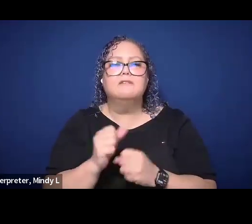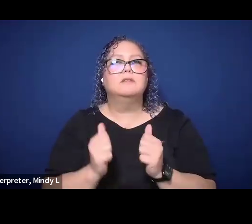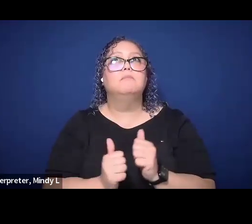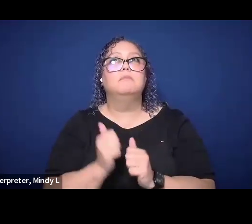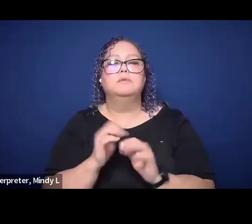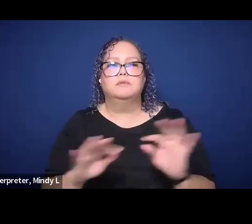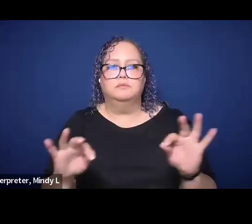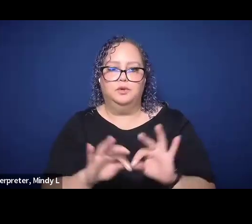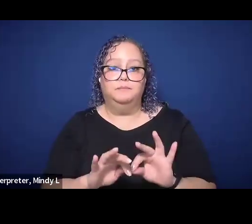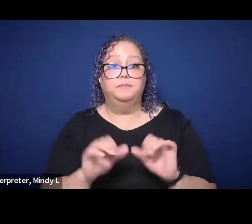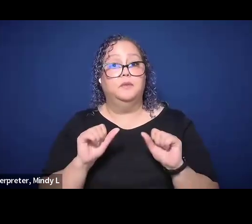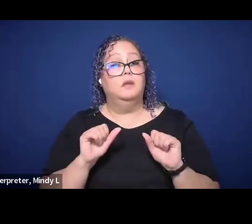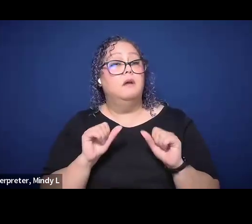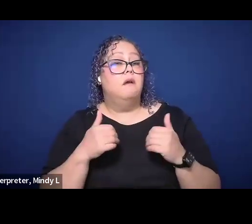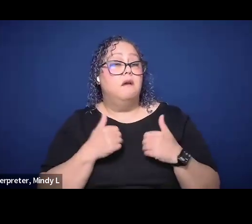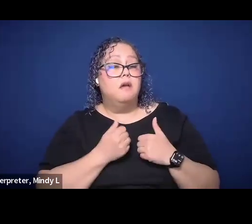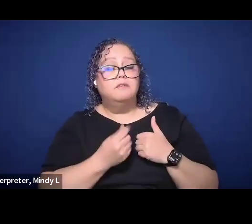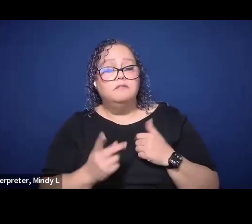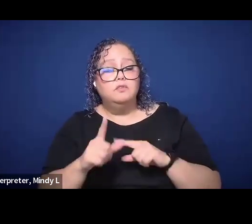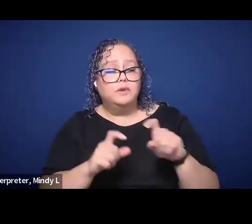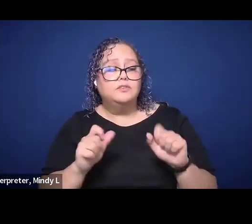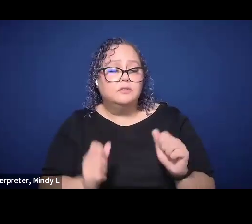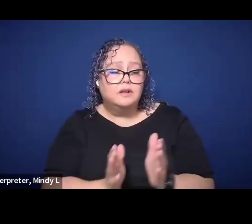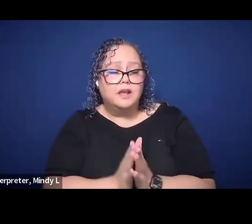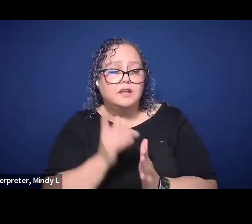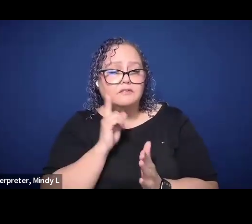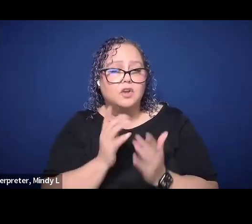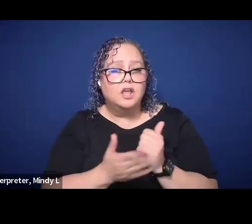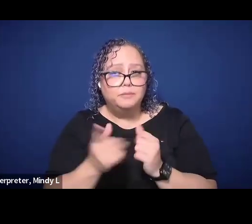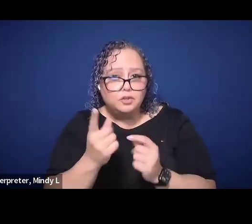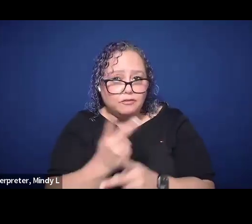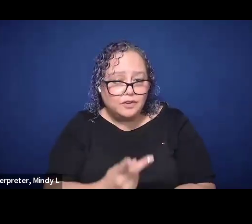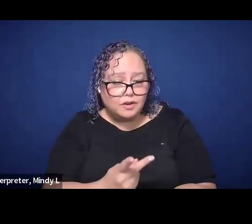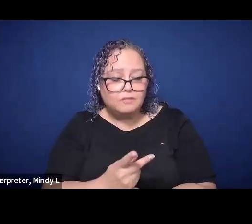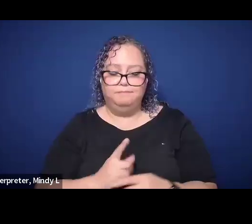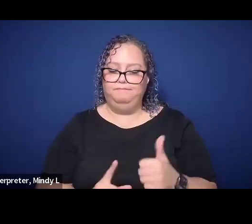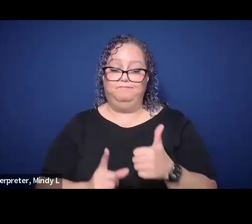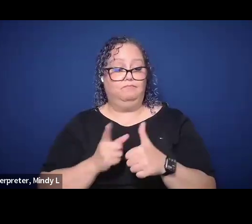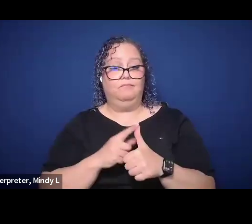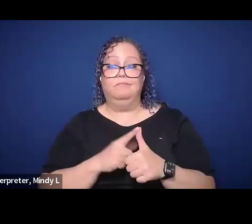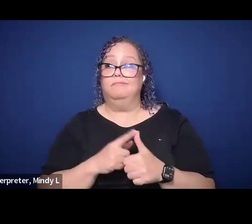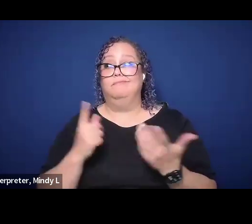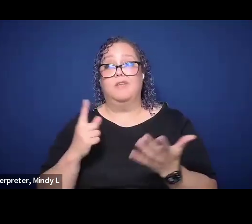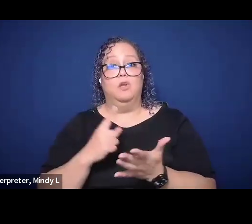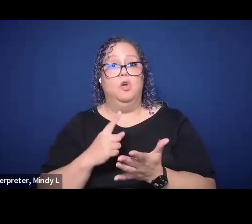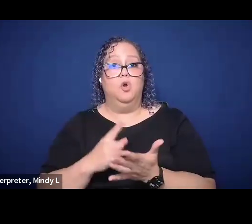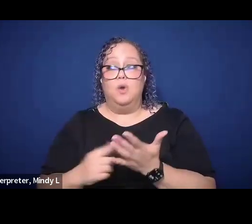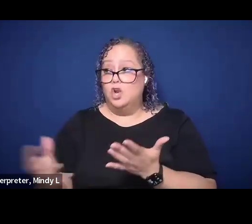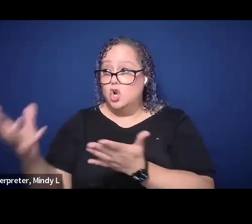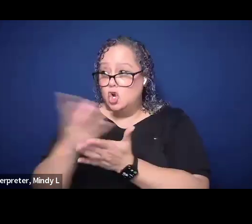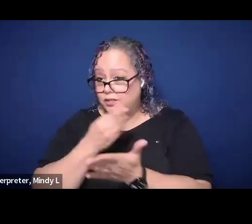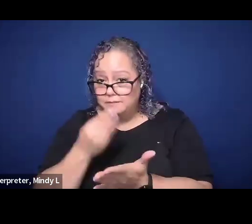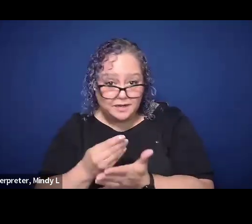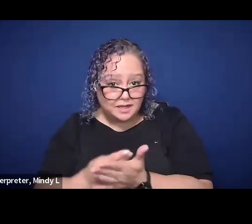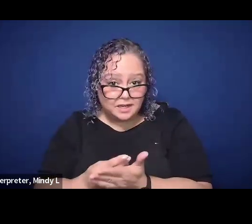to help you determine this. The first question is, what brings in the money? As a ghostwriter, what brings in the money